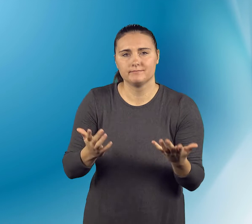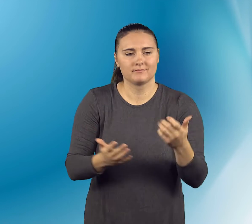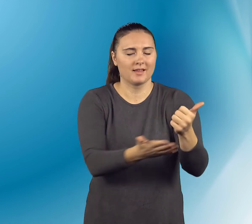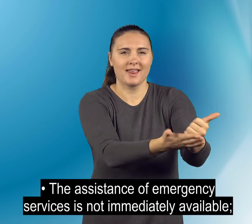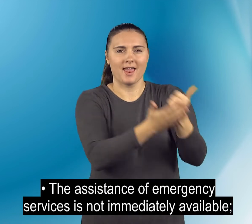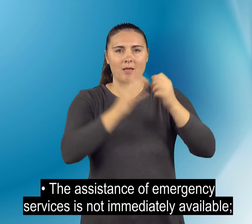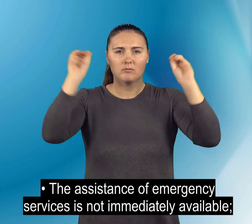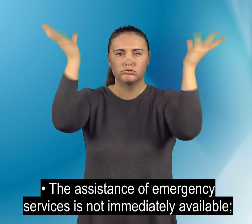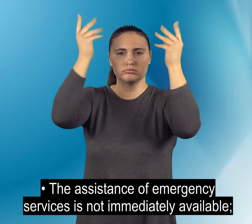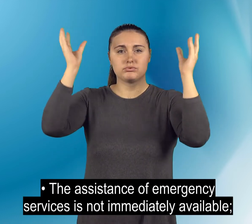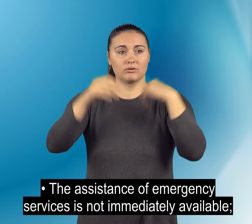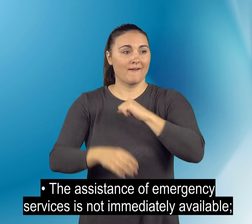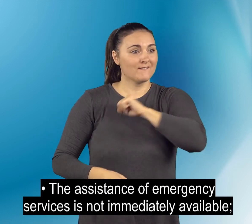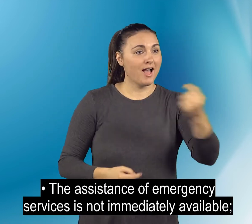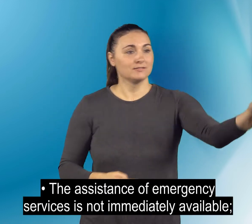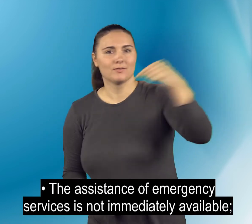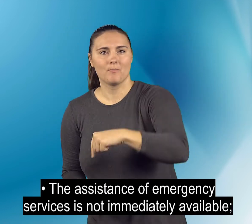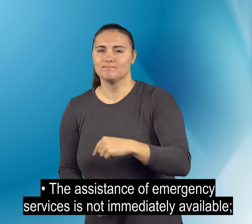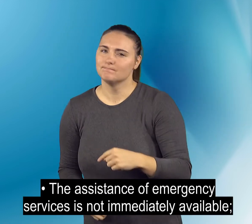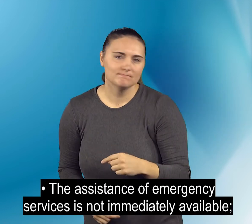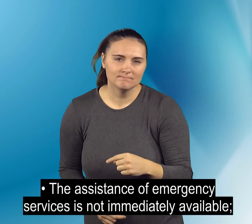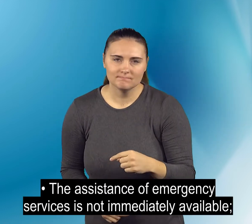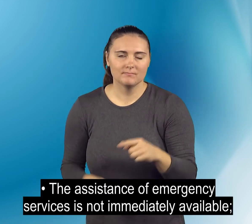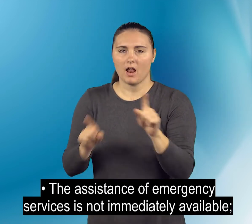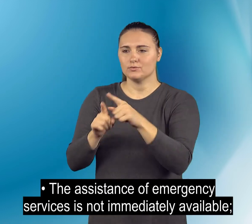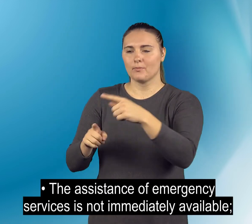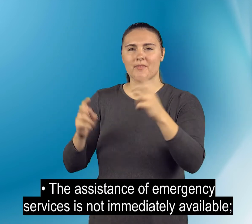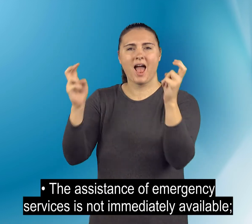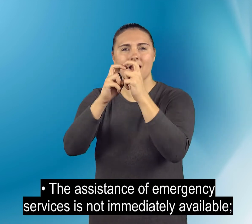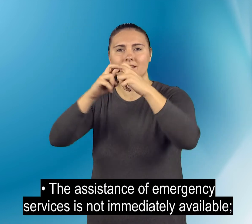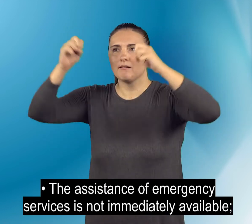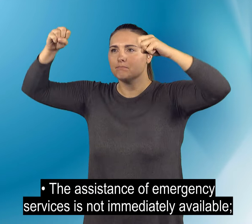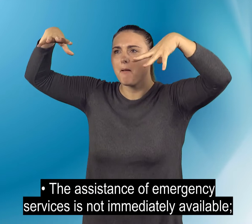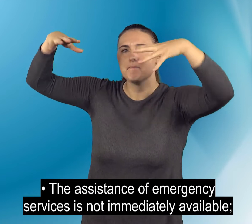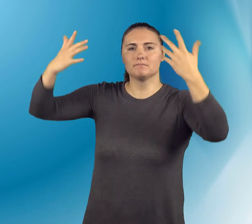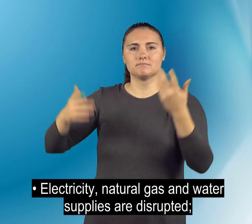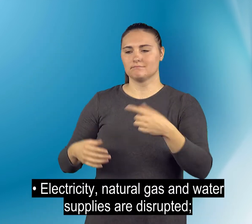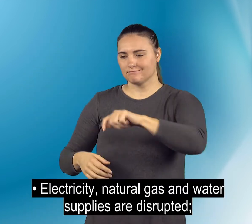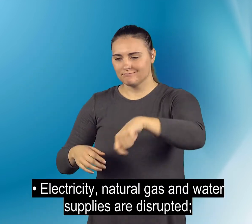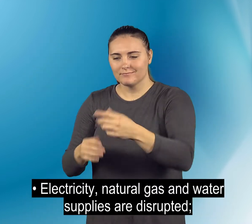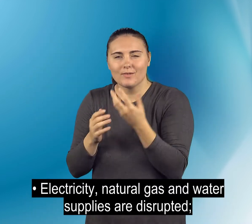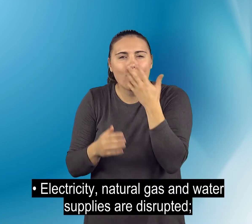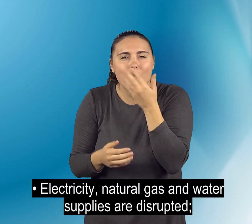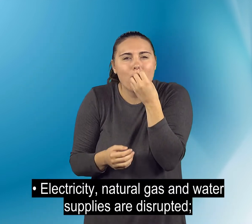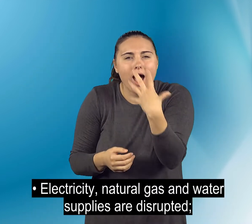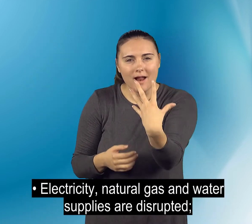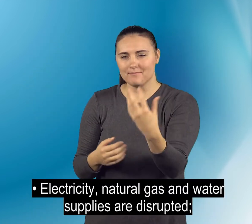the assistance of emergency services is not immediately available. Electricity, natural gas and